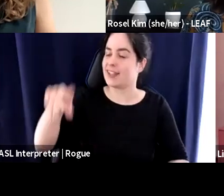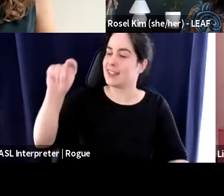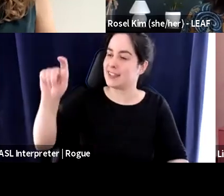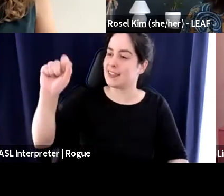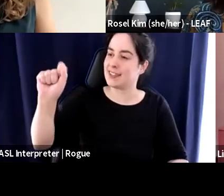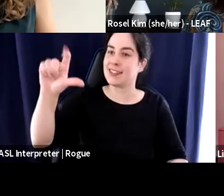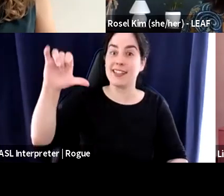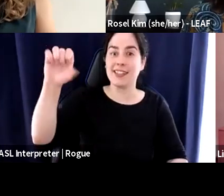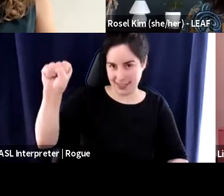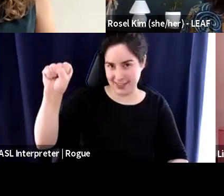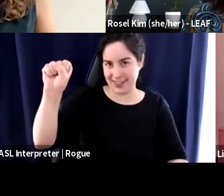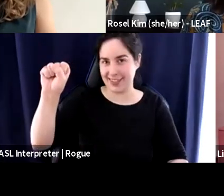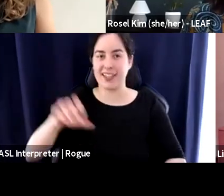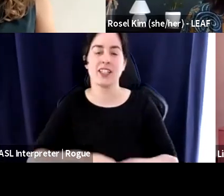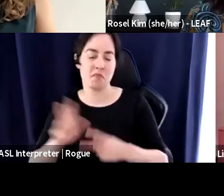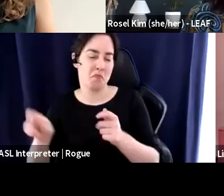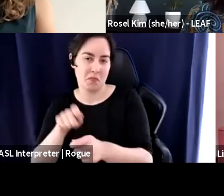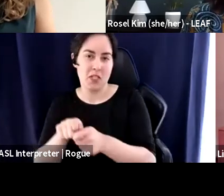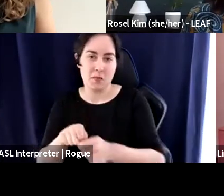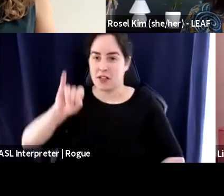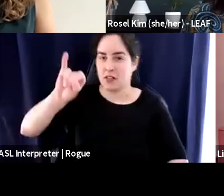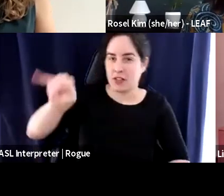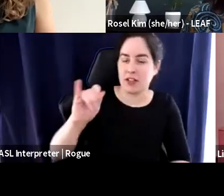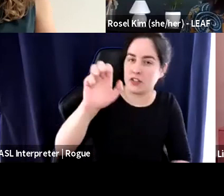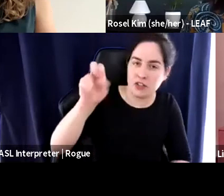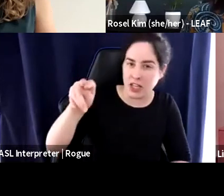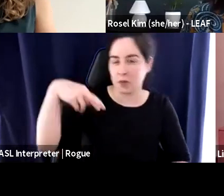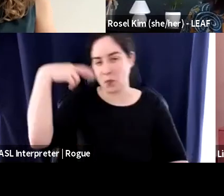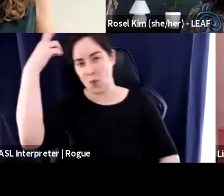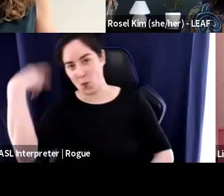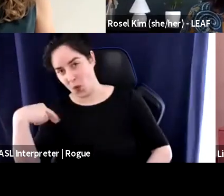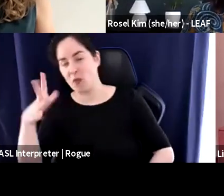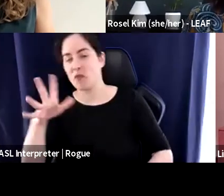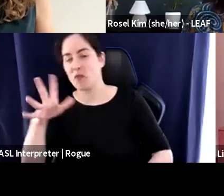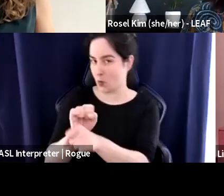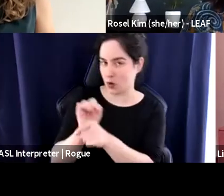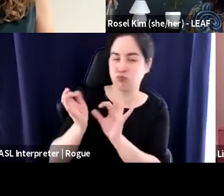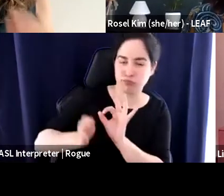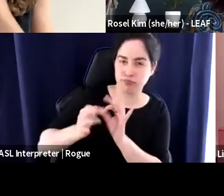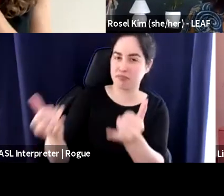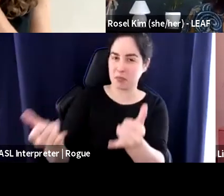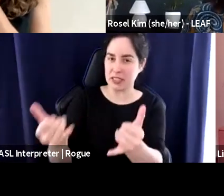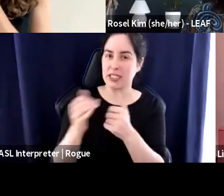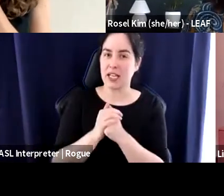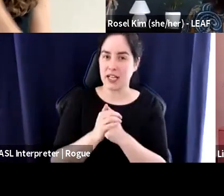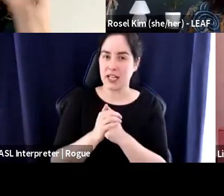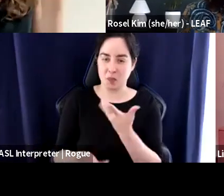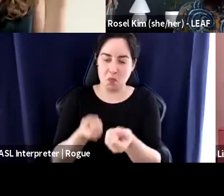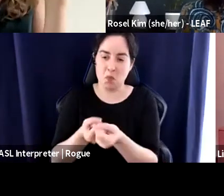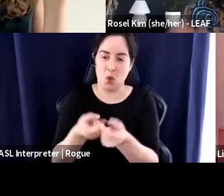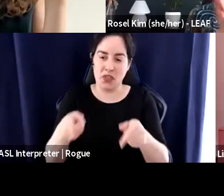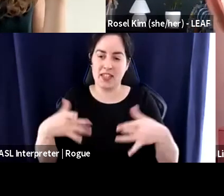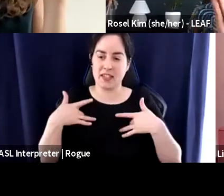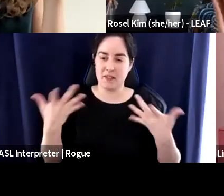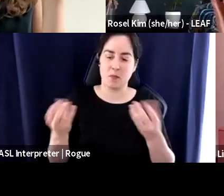and in particular, Jillian and Ruth, for the work that you've done today to help this be a more